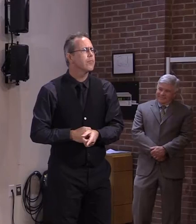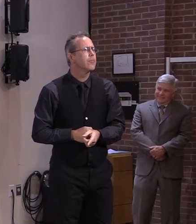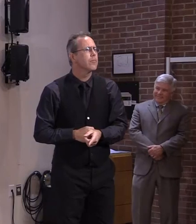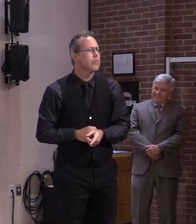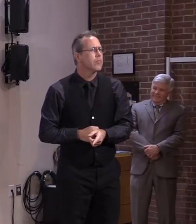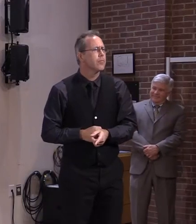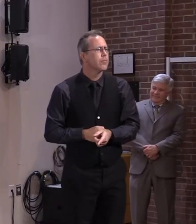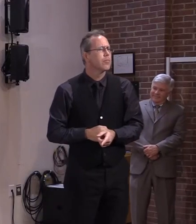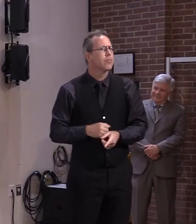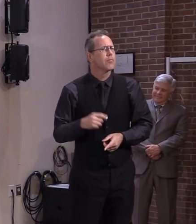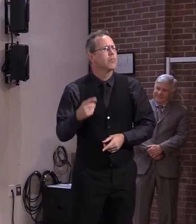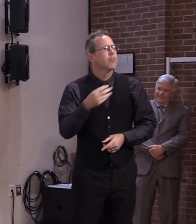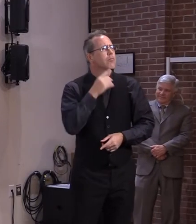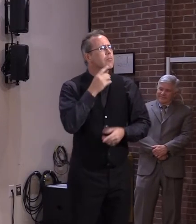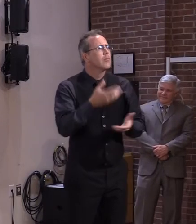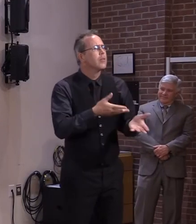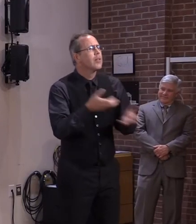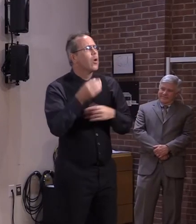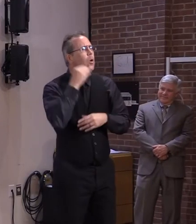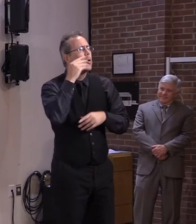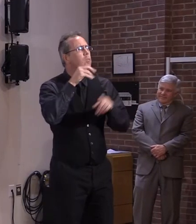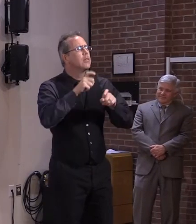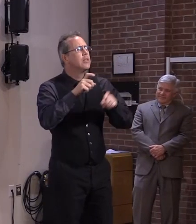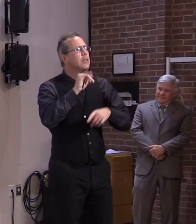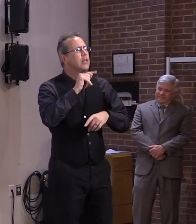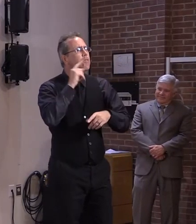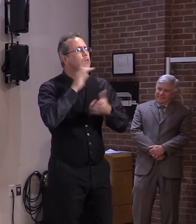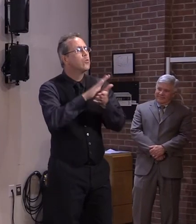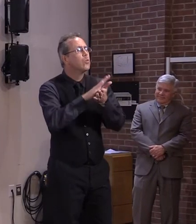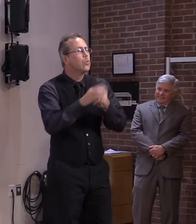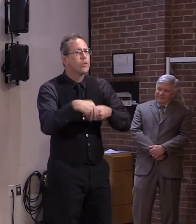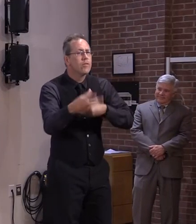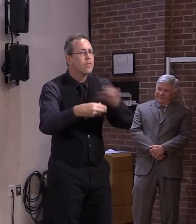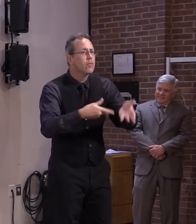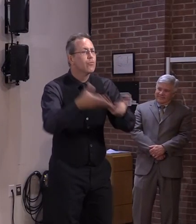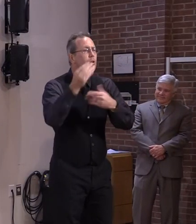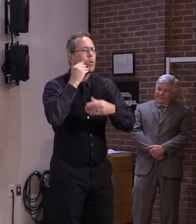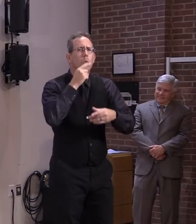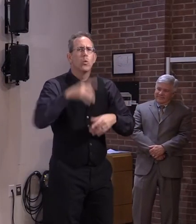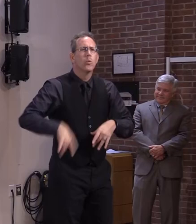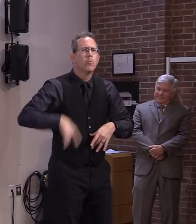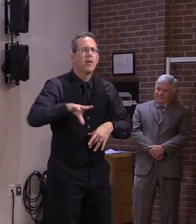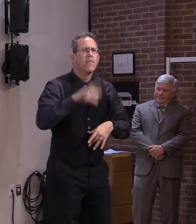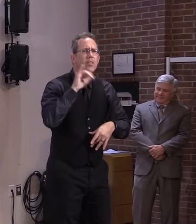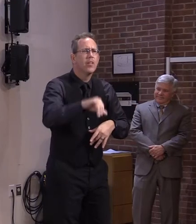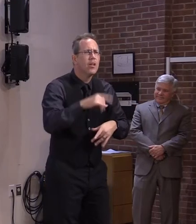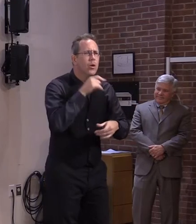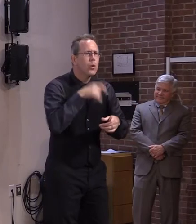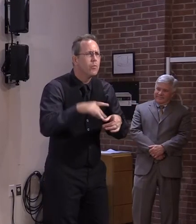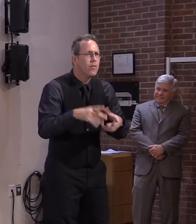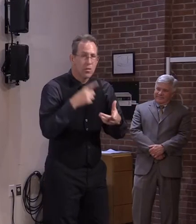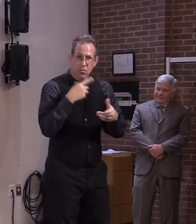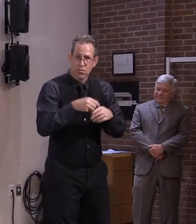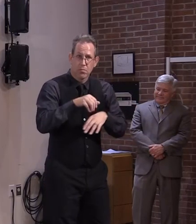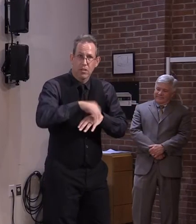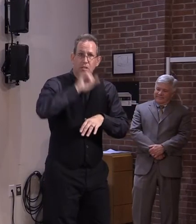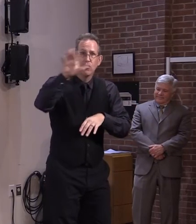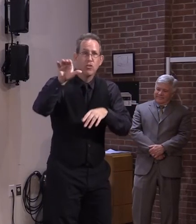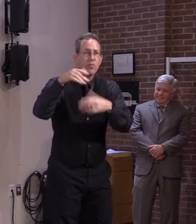clarify the turnaround time on these take-home tests? Are they the rapid tests? I missed the first part of your question, Lisa. Could you repeat